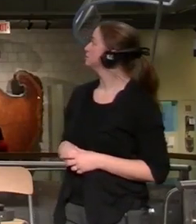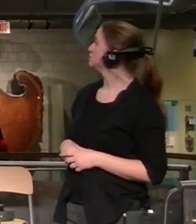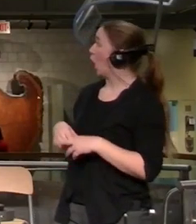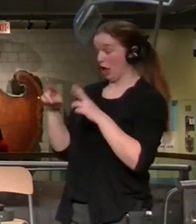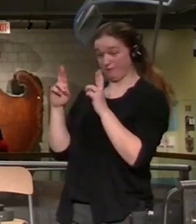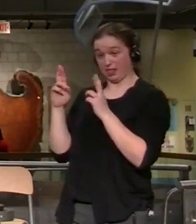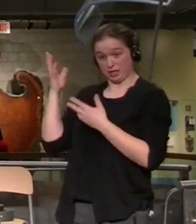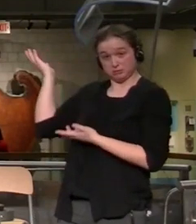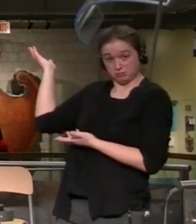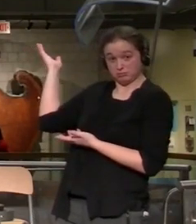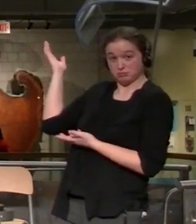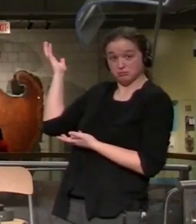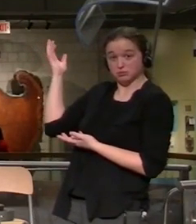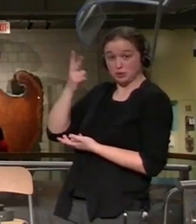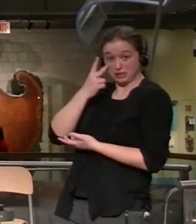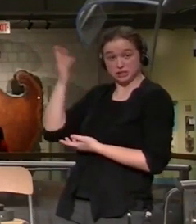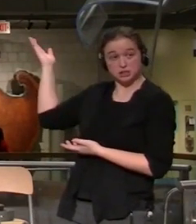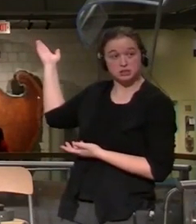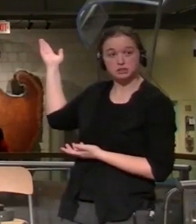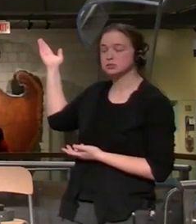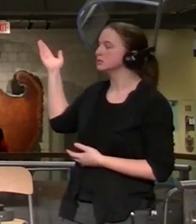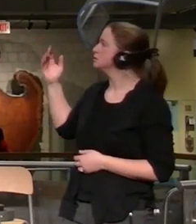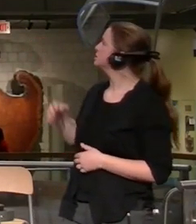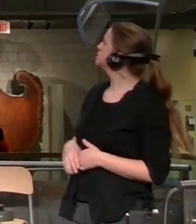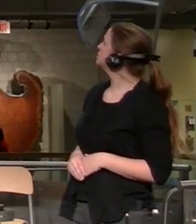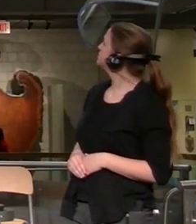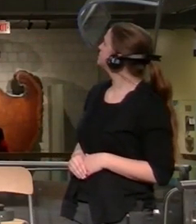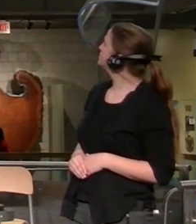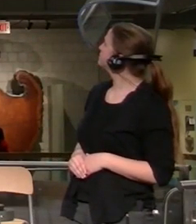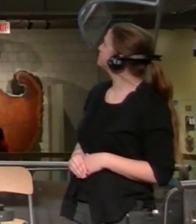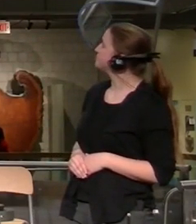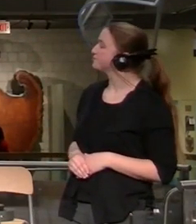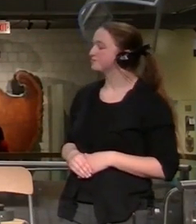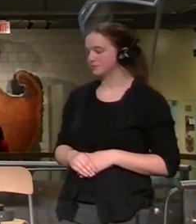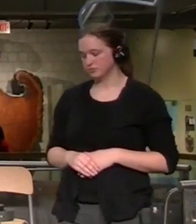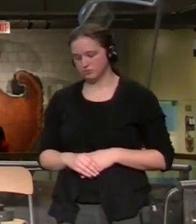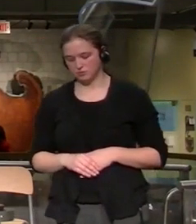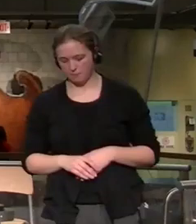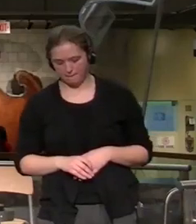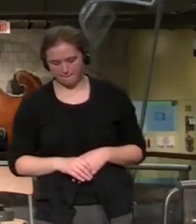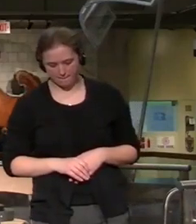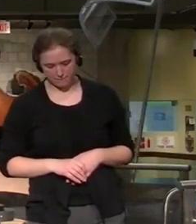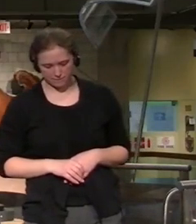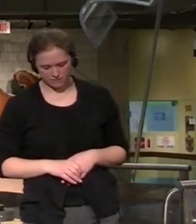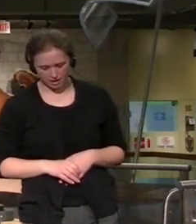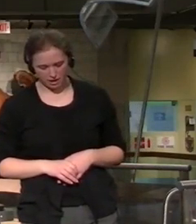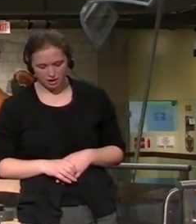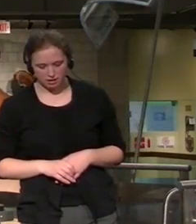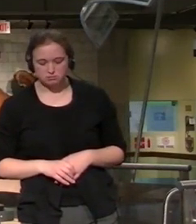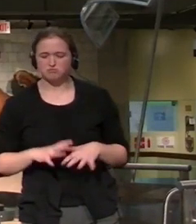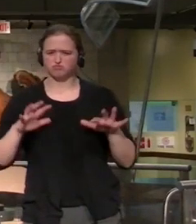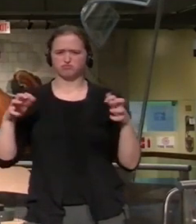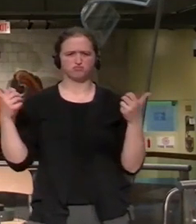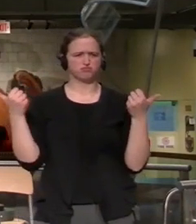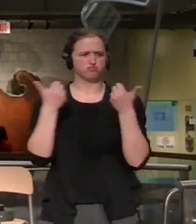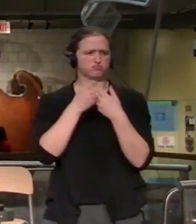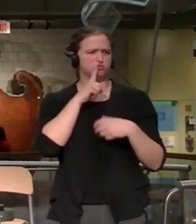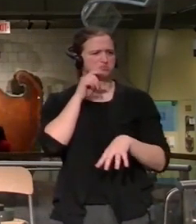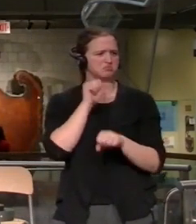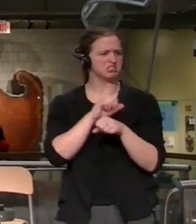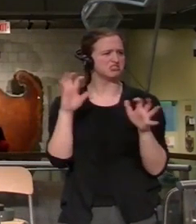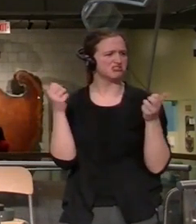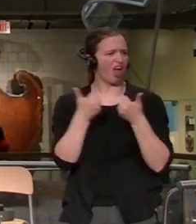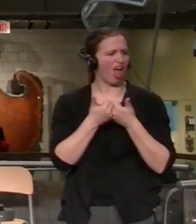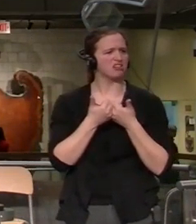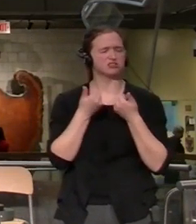see, but you know, it's an interesting technological challenge to design tasks that actually elicit brain activation that we're